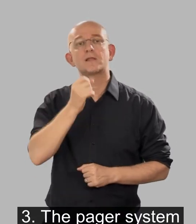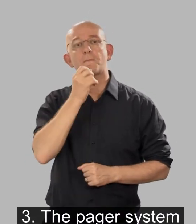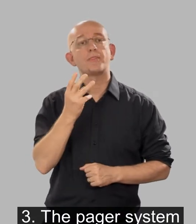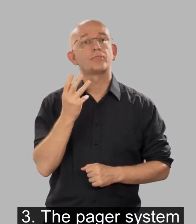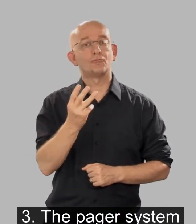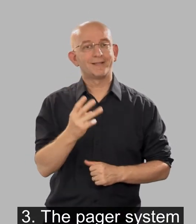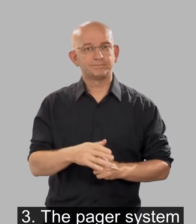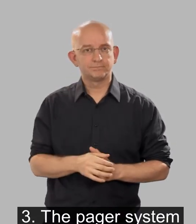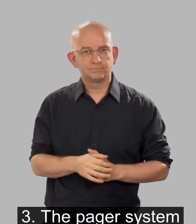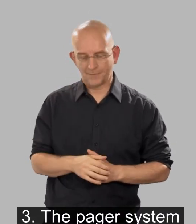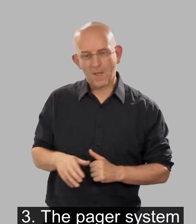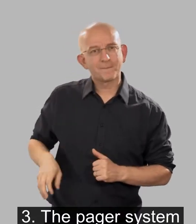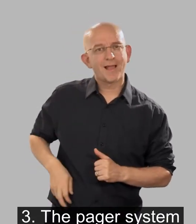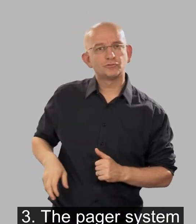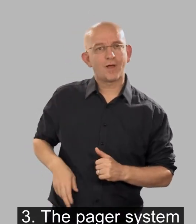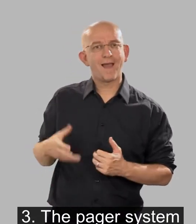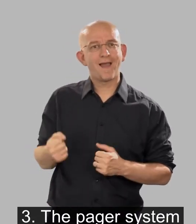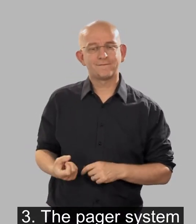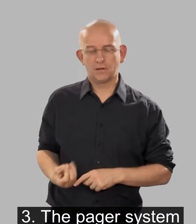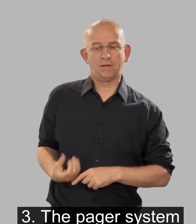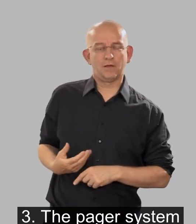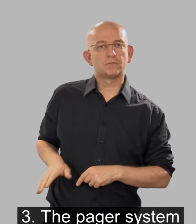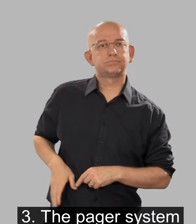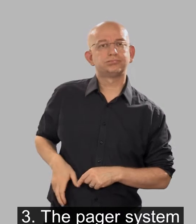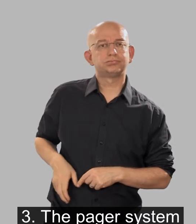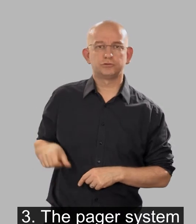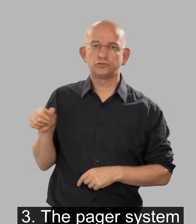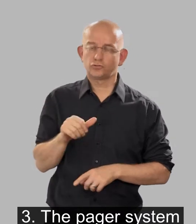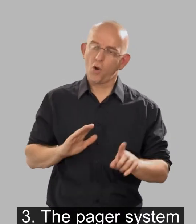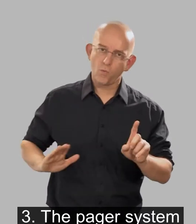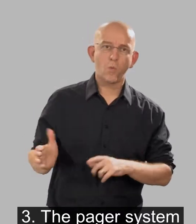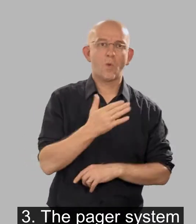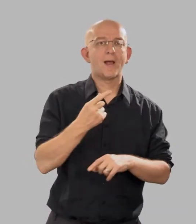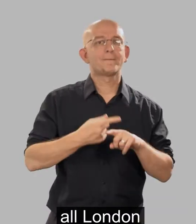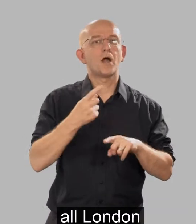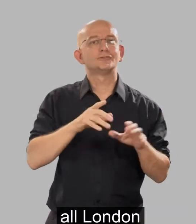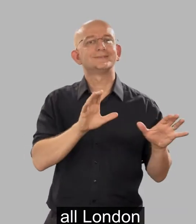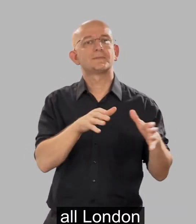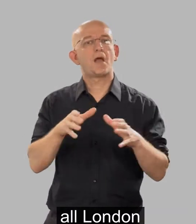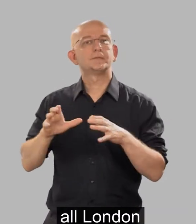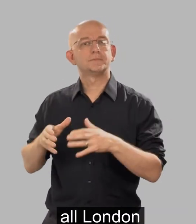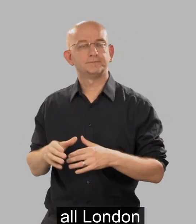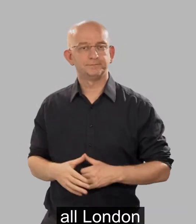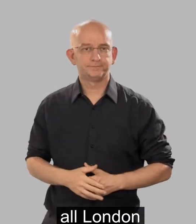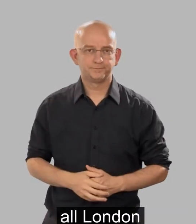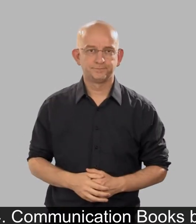Number 3. The pager system should be rolled out across all London emergency